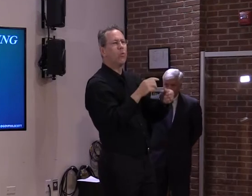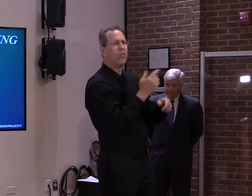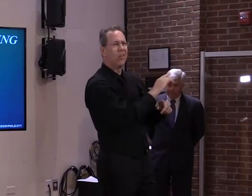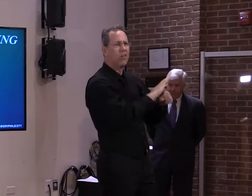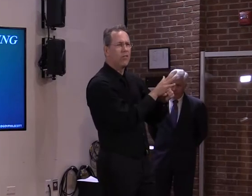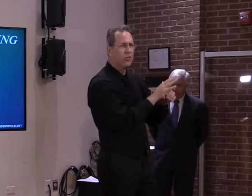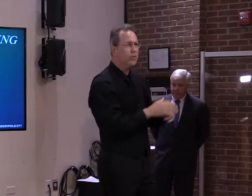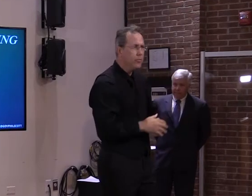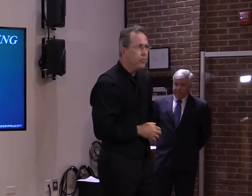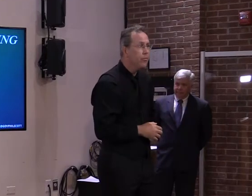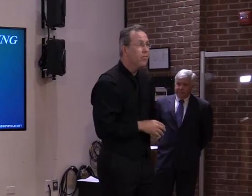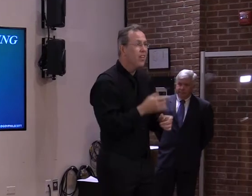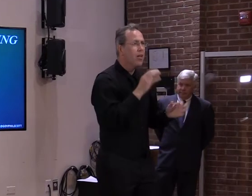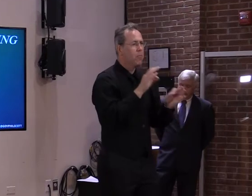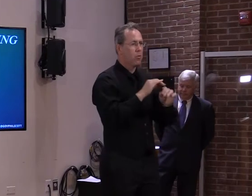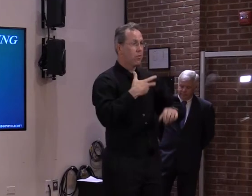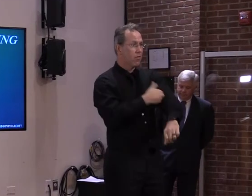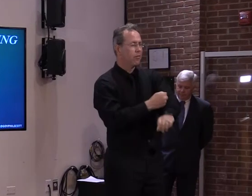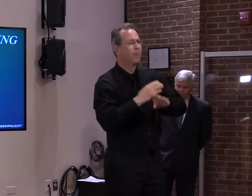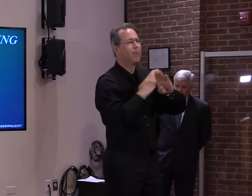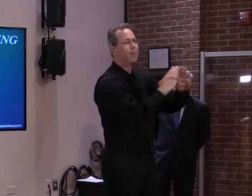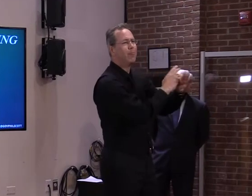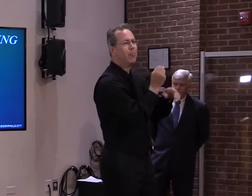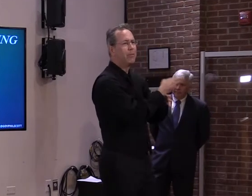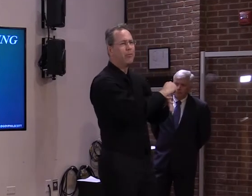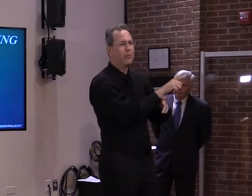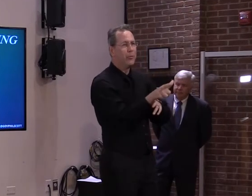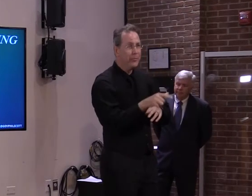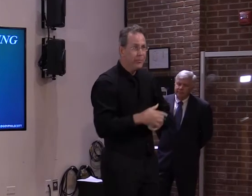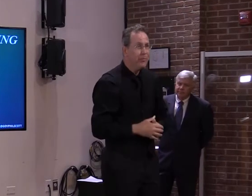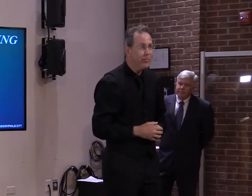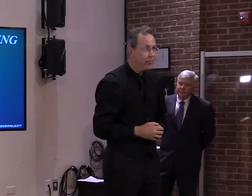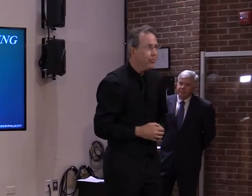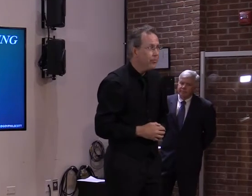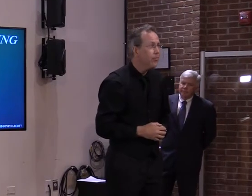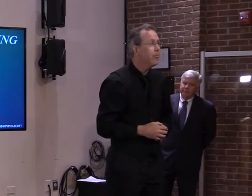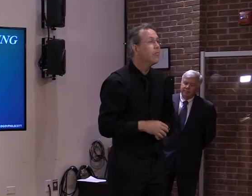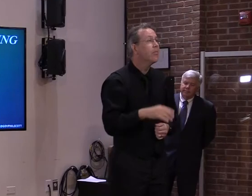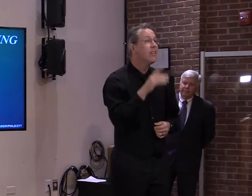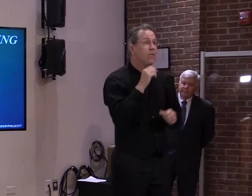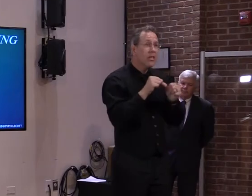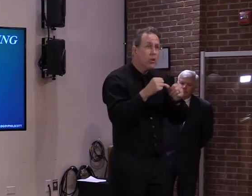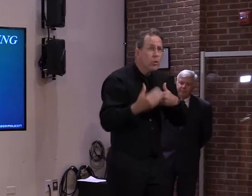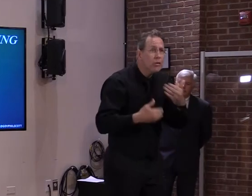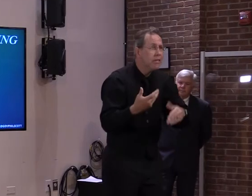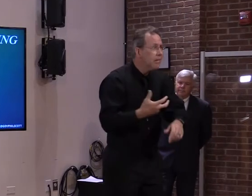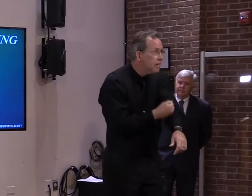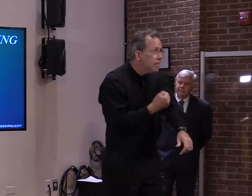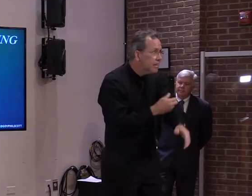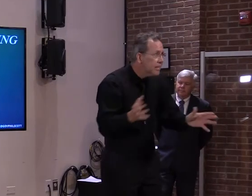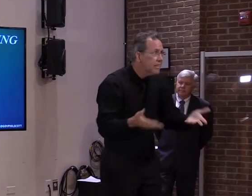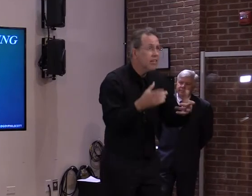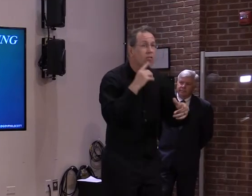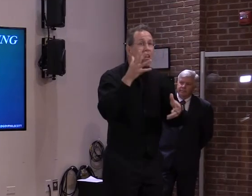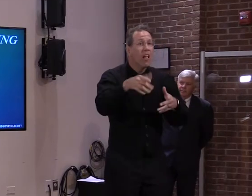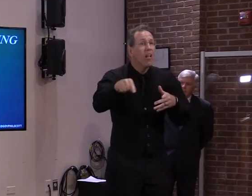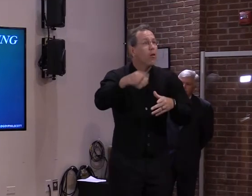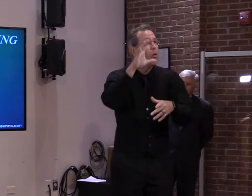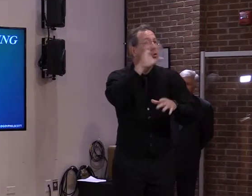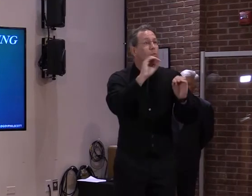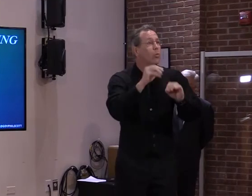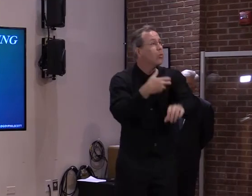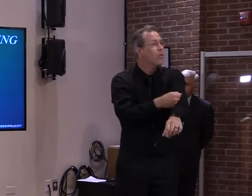high as we are with 81.3%. So we just have to continue to work on the remaining